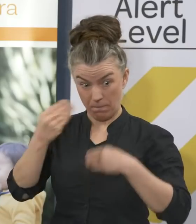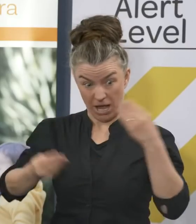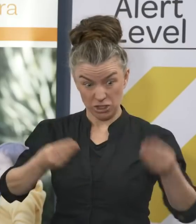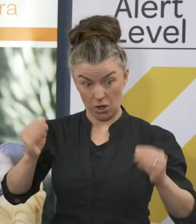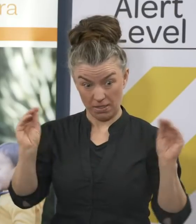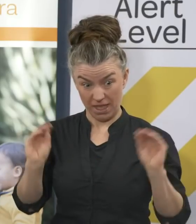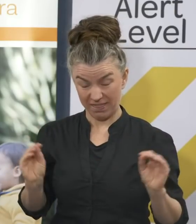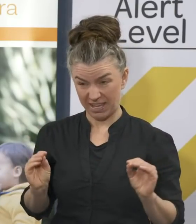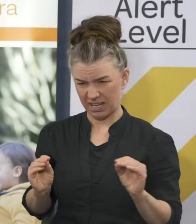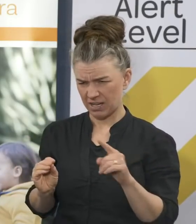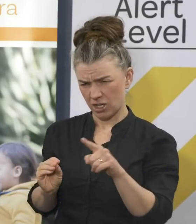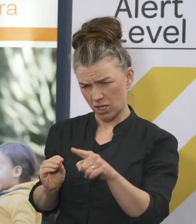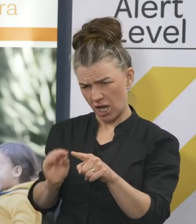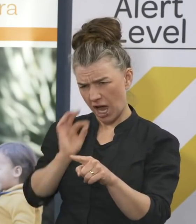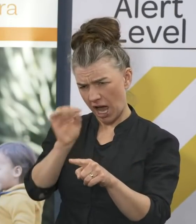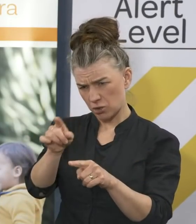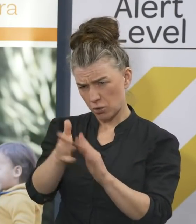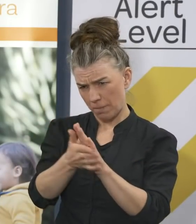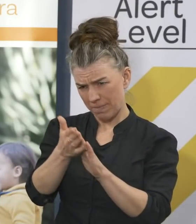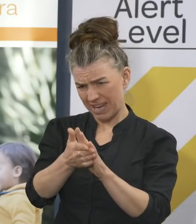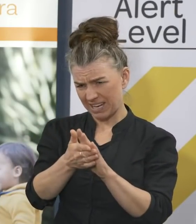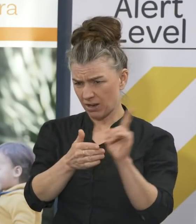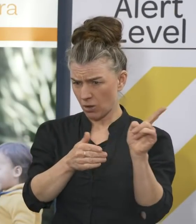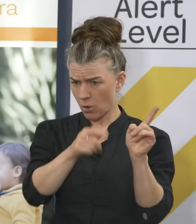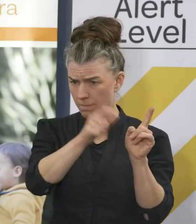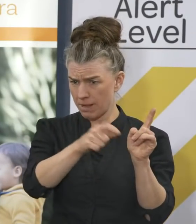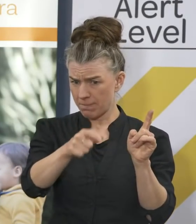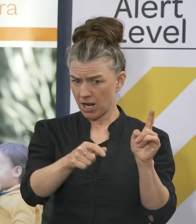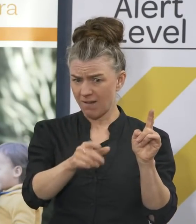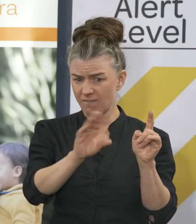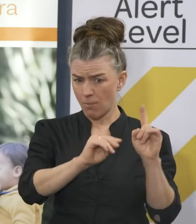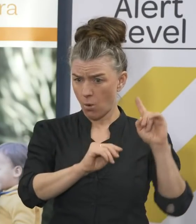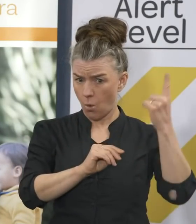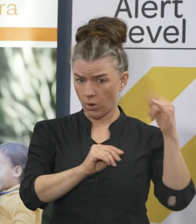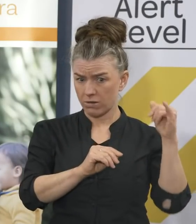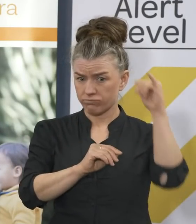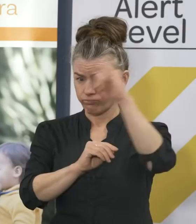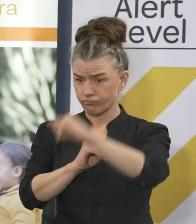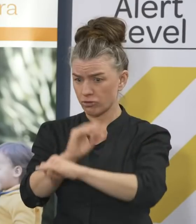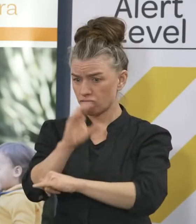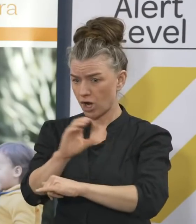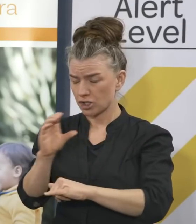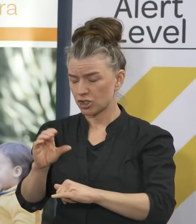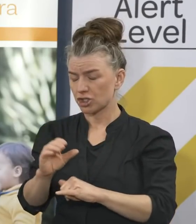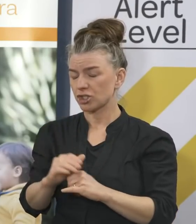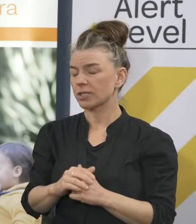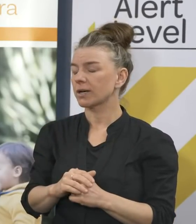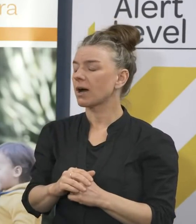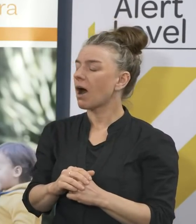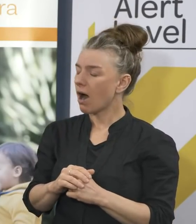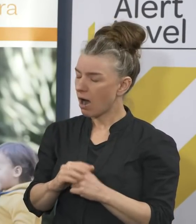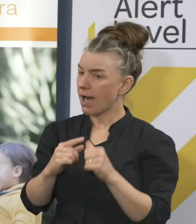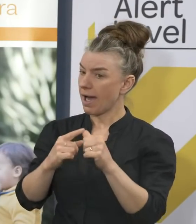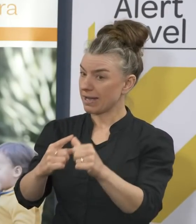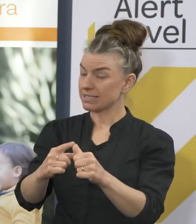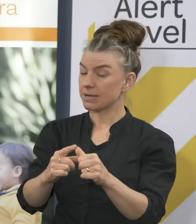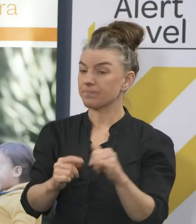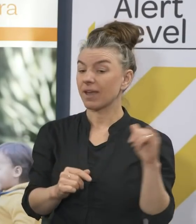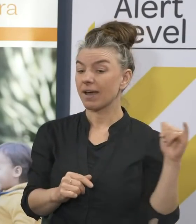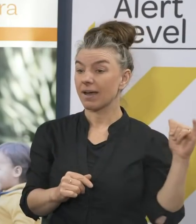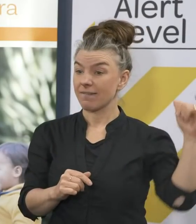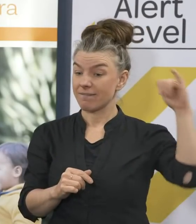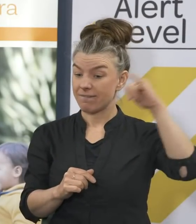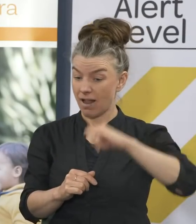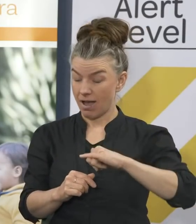You mean they were transferred since they've been... From Auckland to Christchurch? Oh, yes. So there was the flight that came